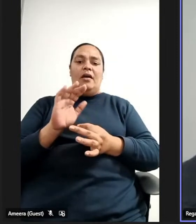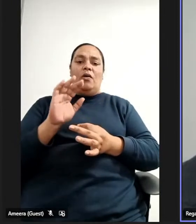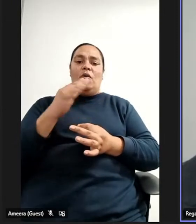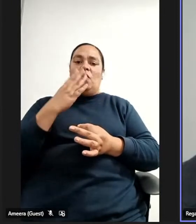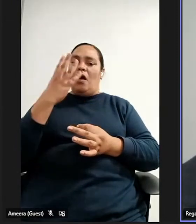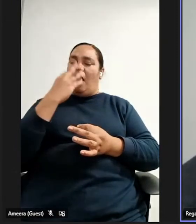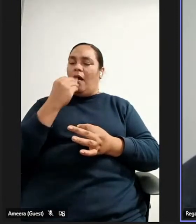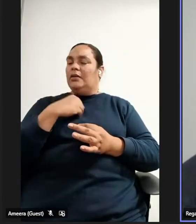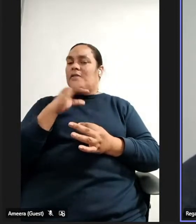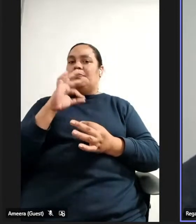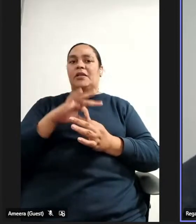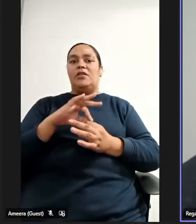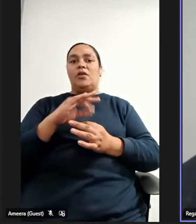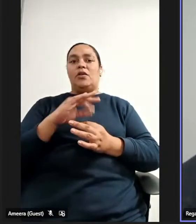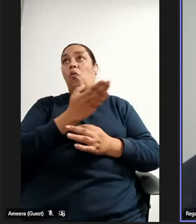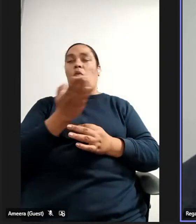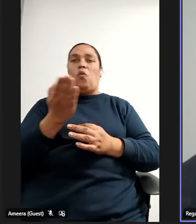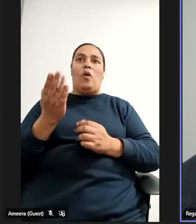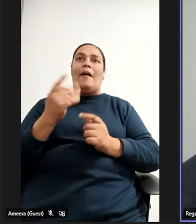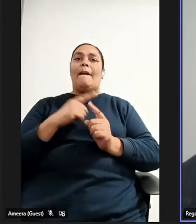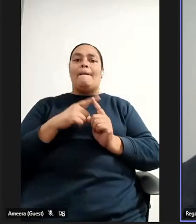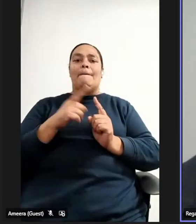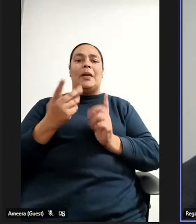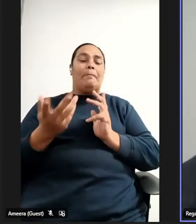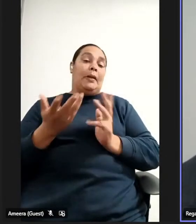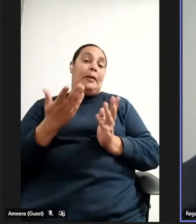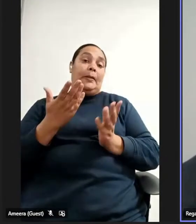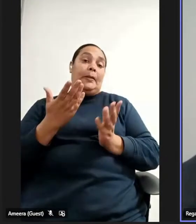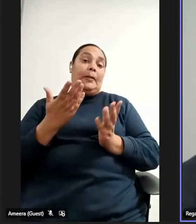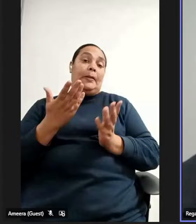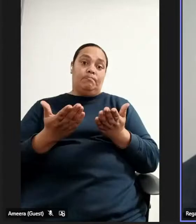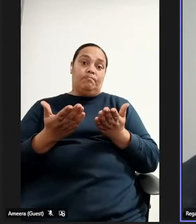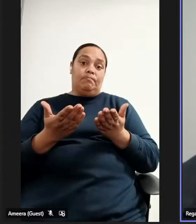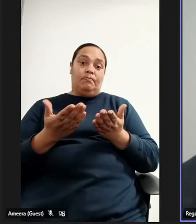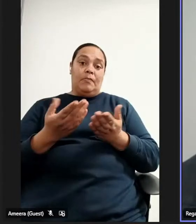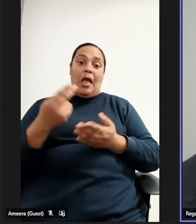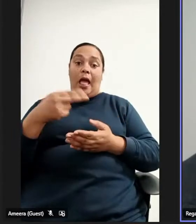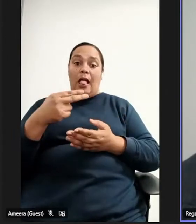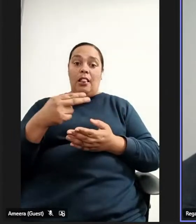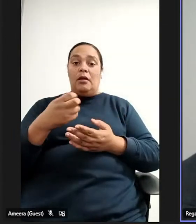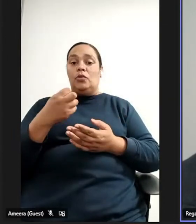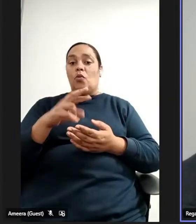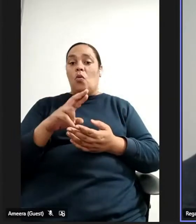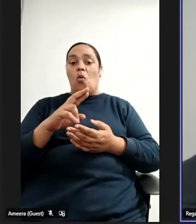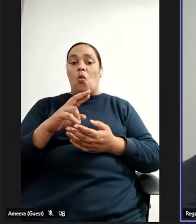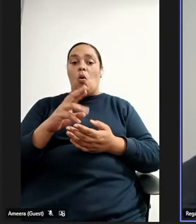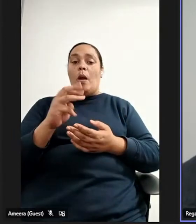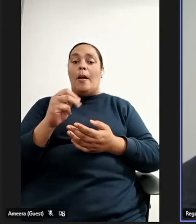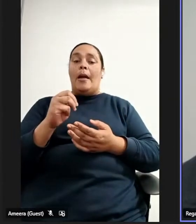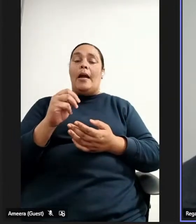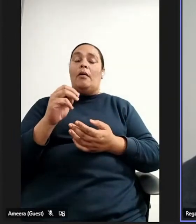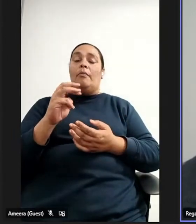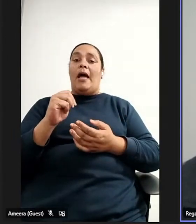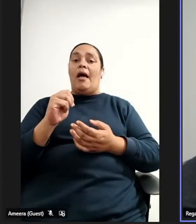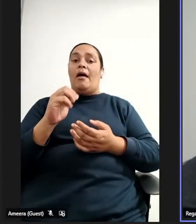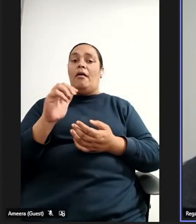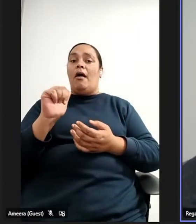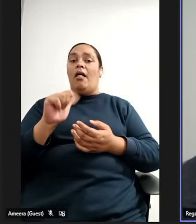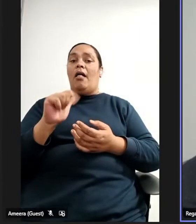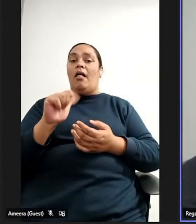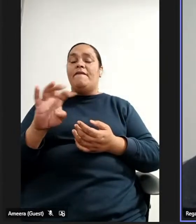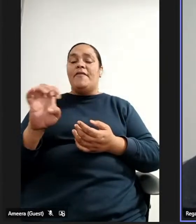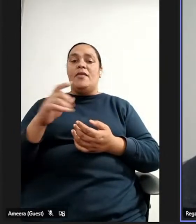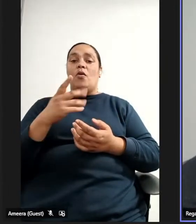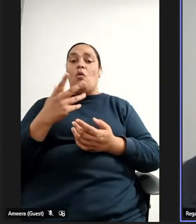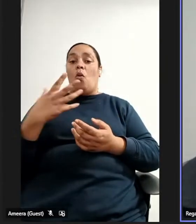it should go to, but perhaps Helen or Mr. Lester, and the minister, maybe you would